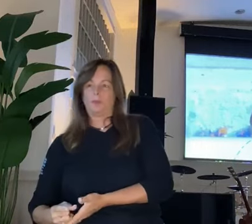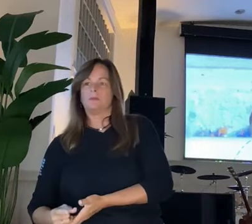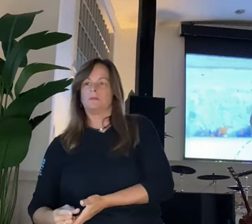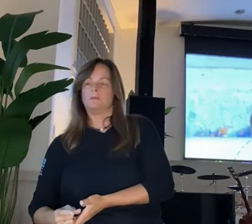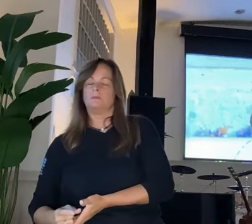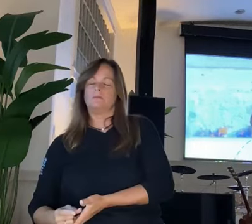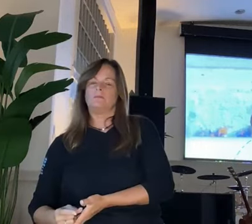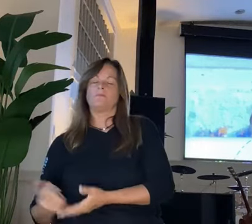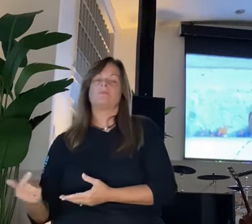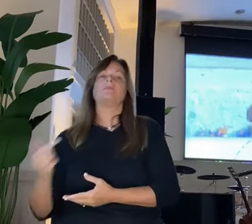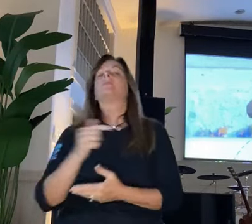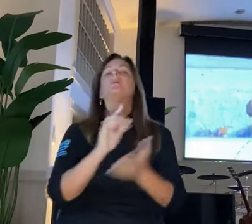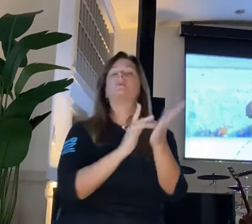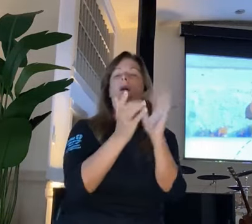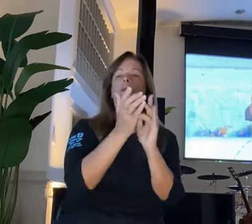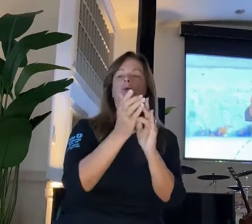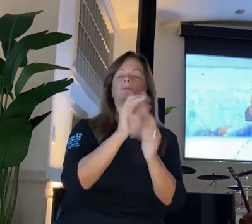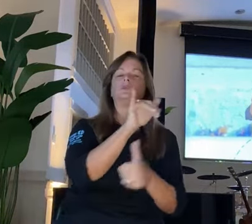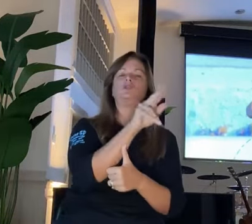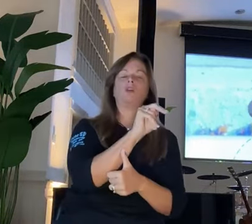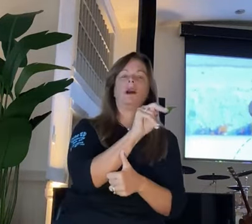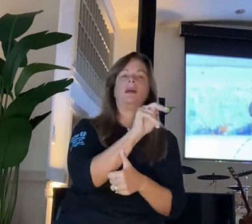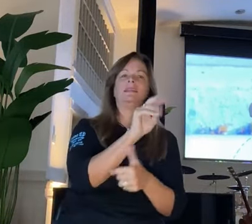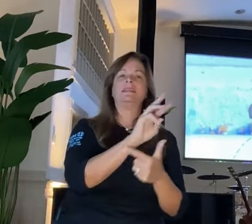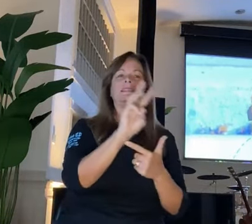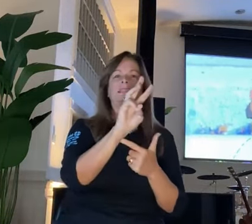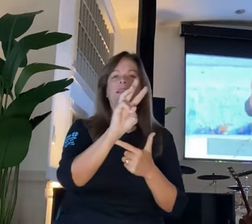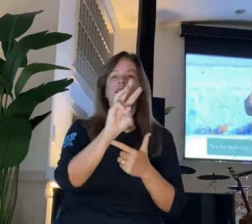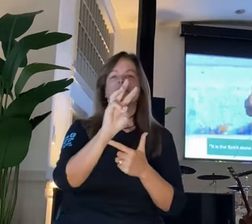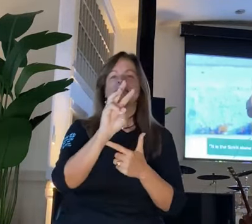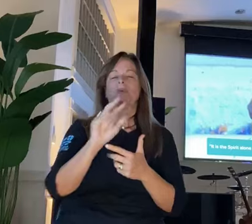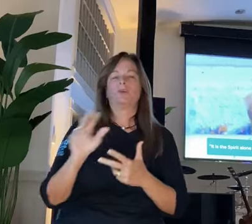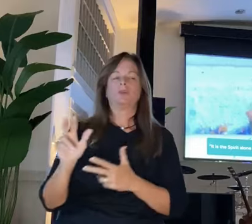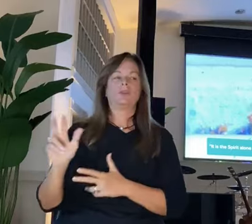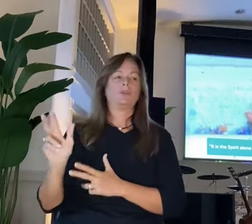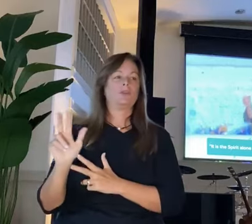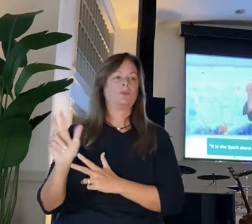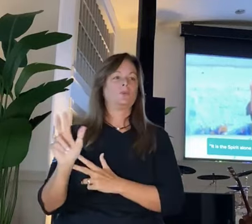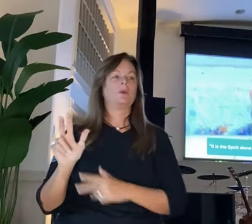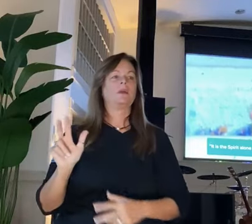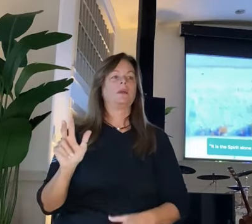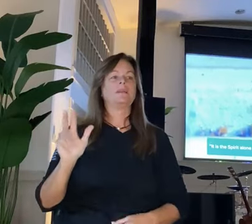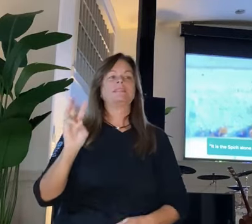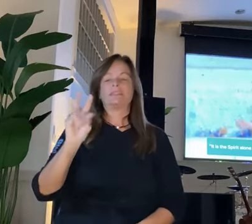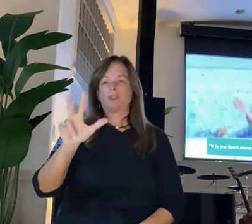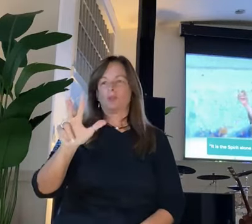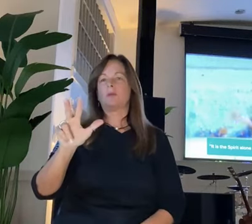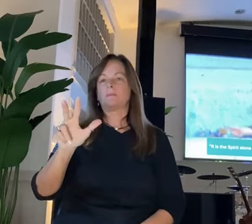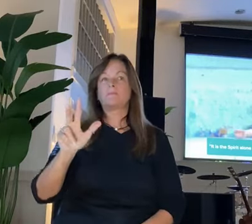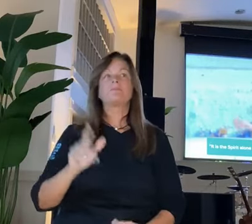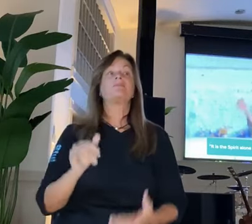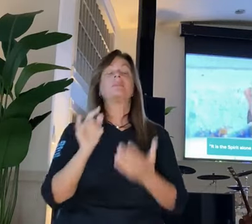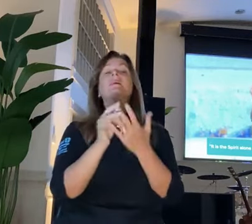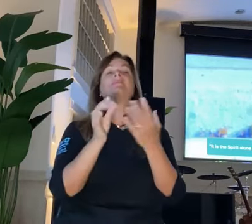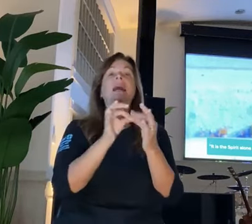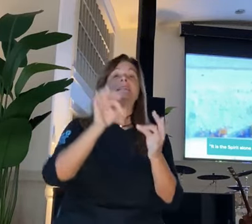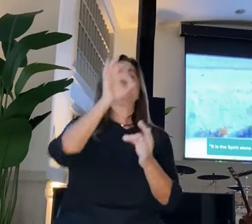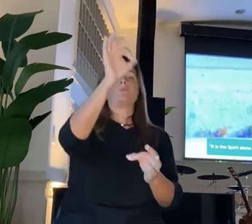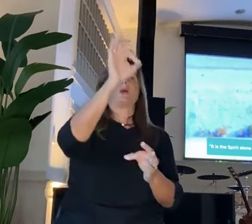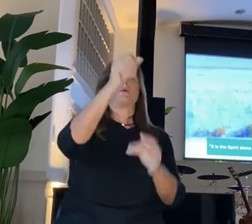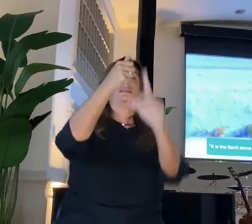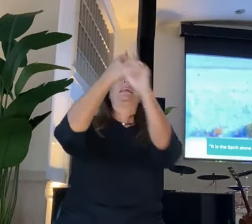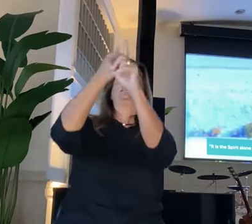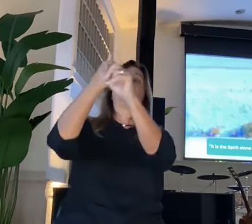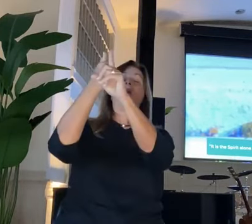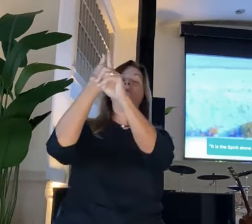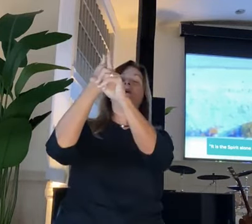found in John chapter 6, verse 63, and it says this: it is the Spirit alone who gives